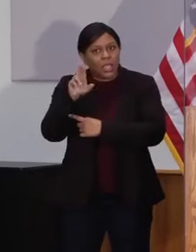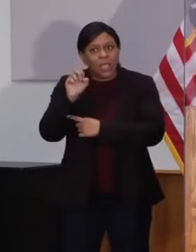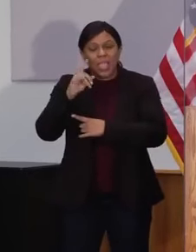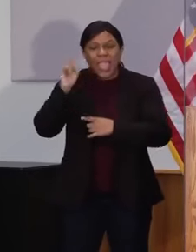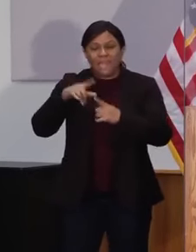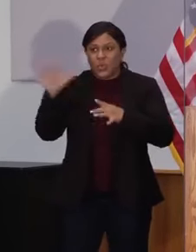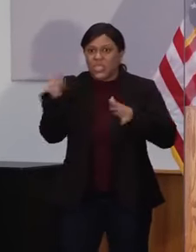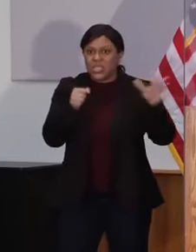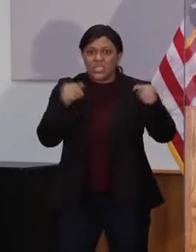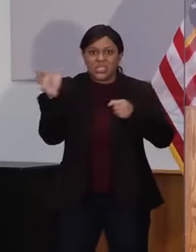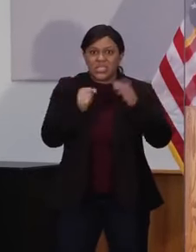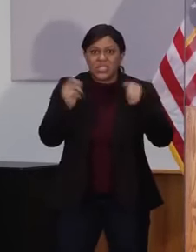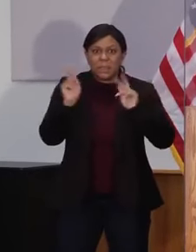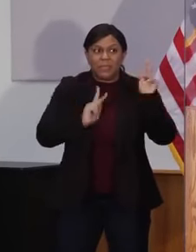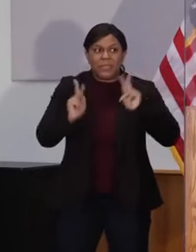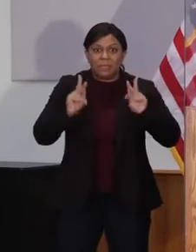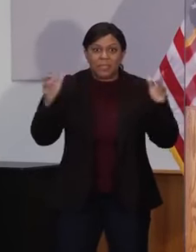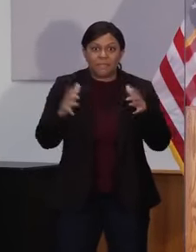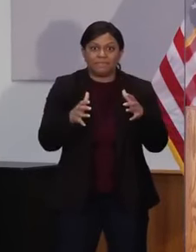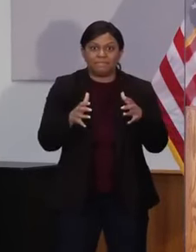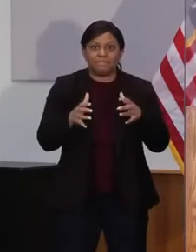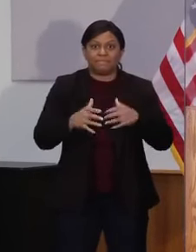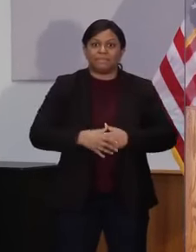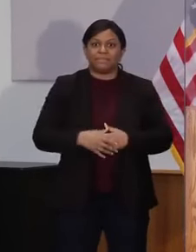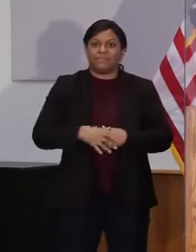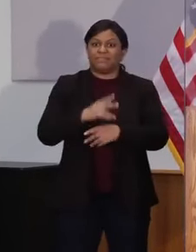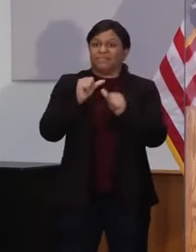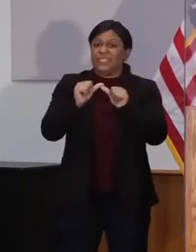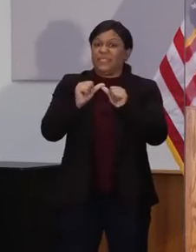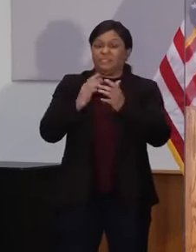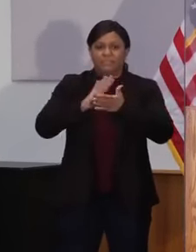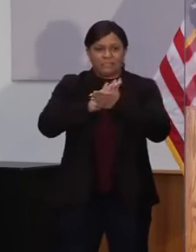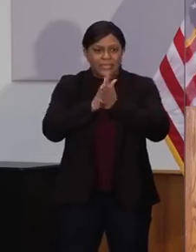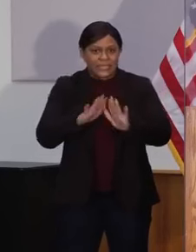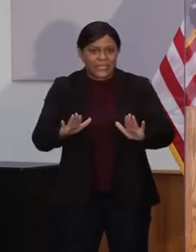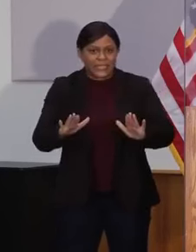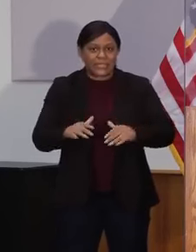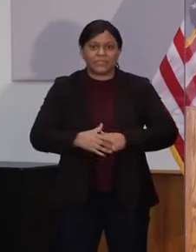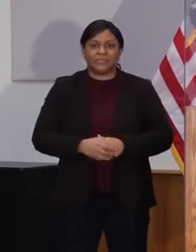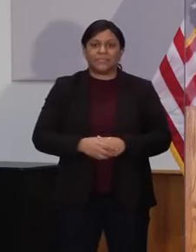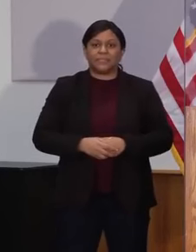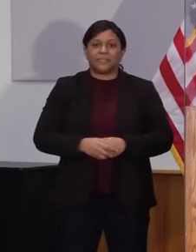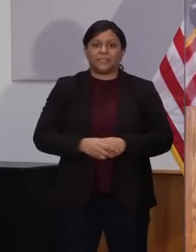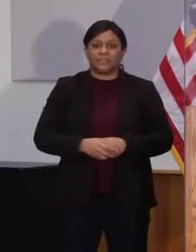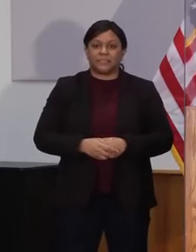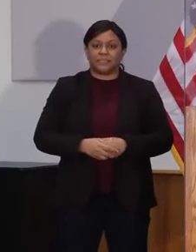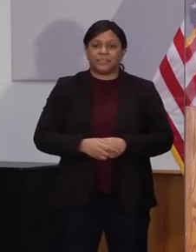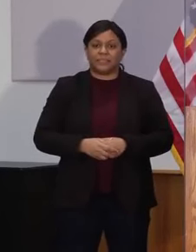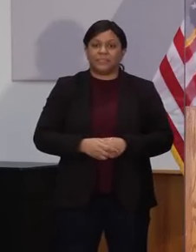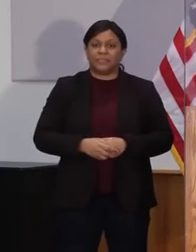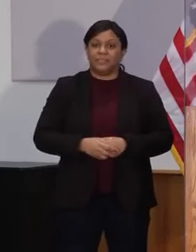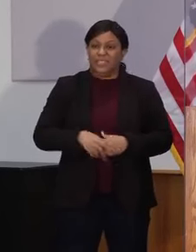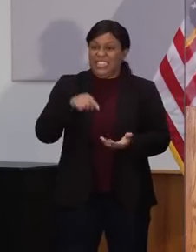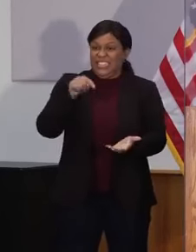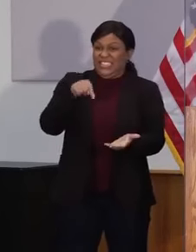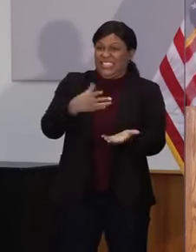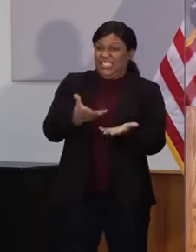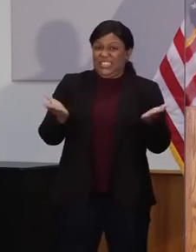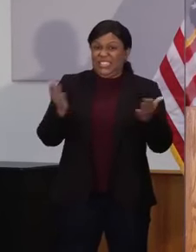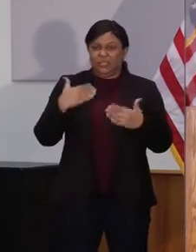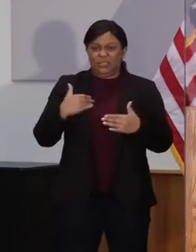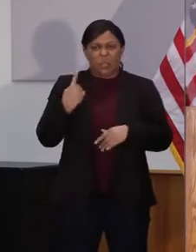effort to keep the peace. This is an exceptional time, and this fund